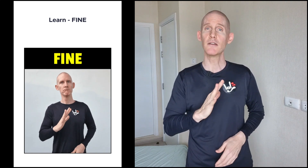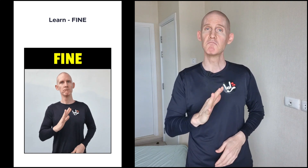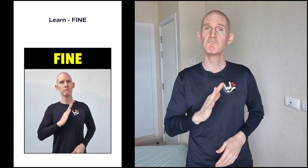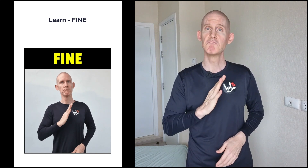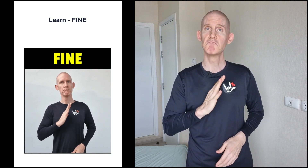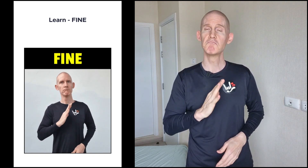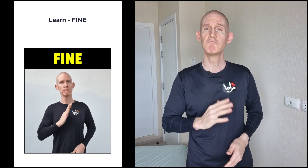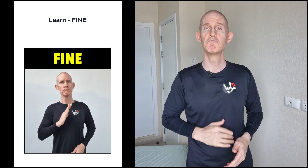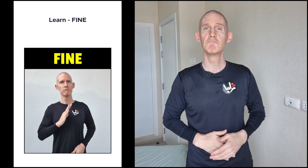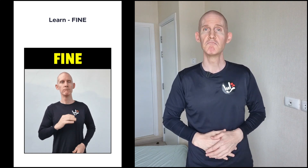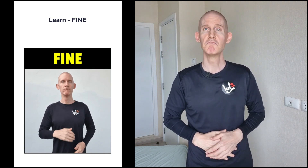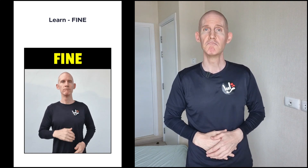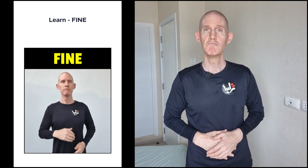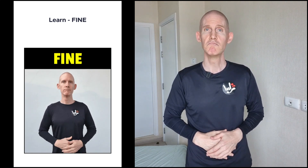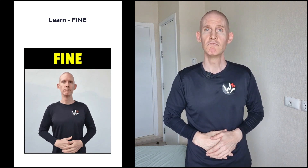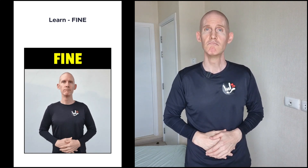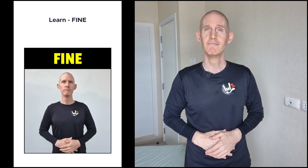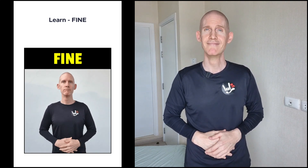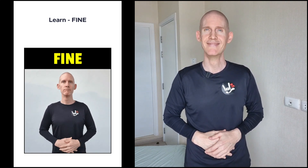Fine.